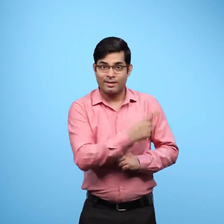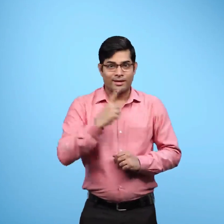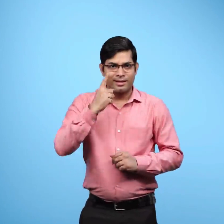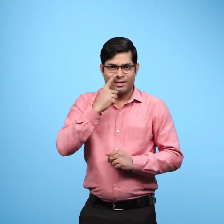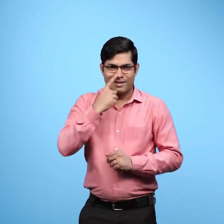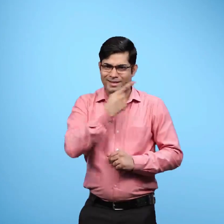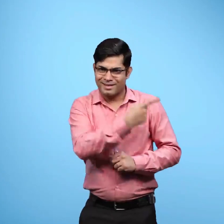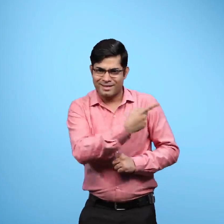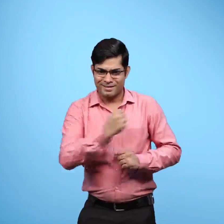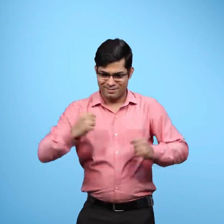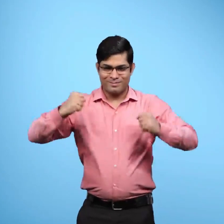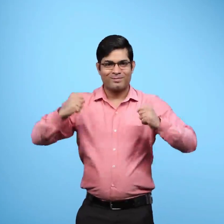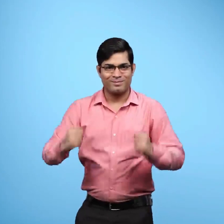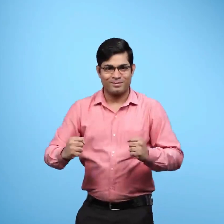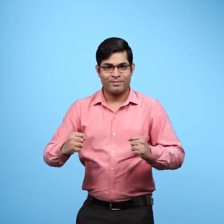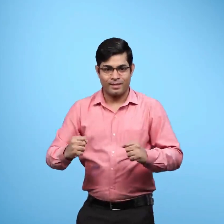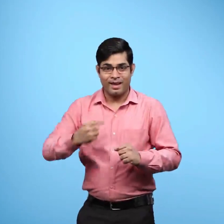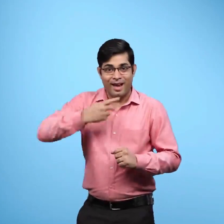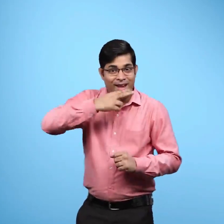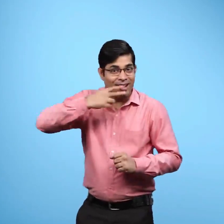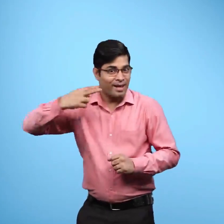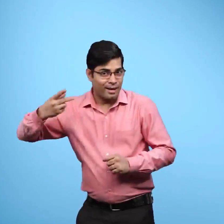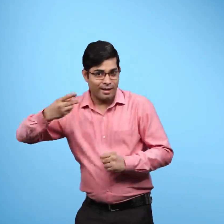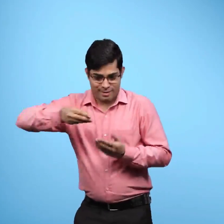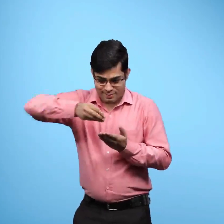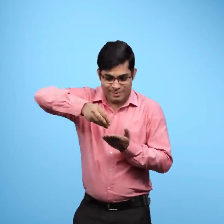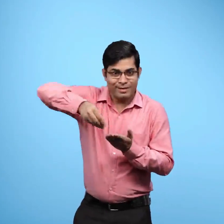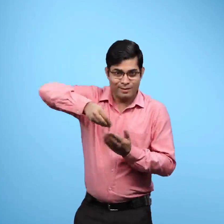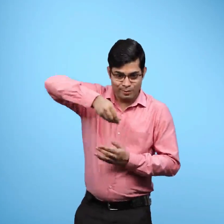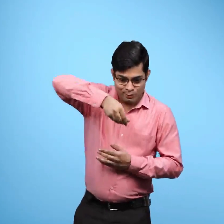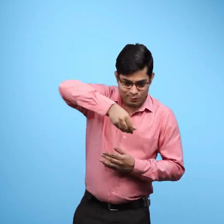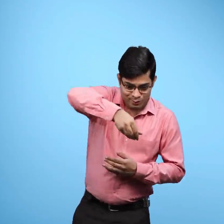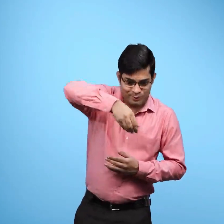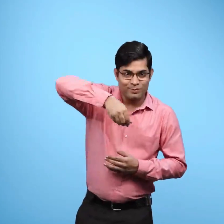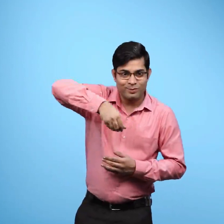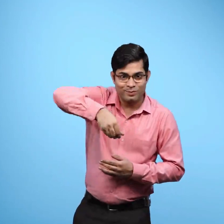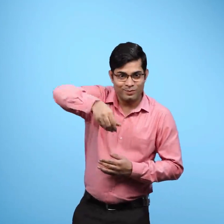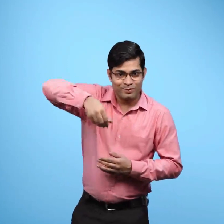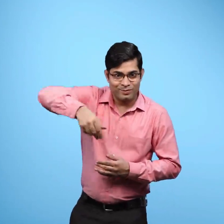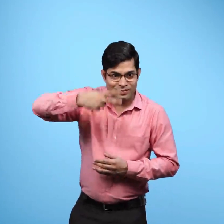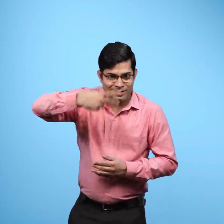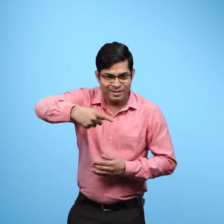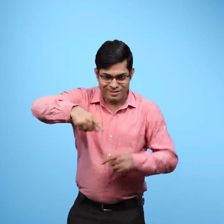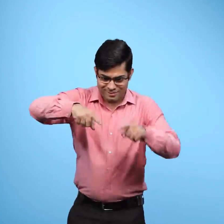At the bottom of right corner, a lady is sitting and making a colorful design of alpana